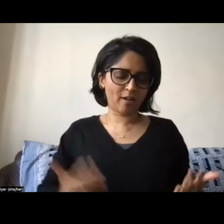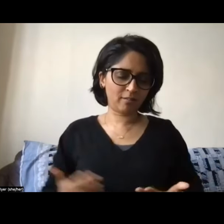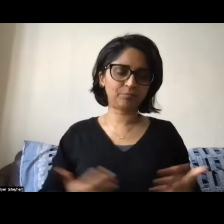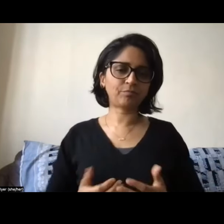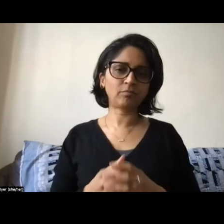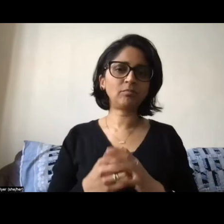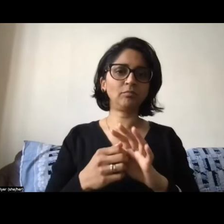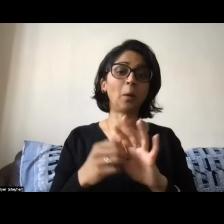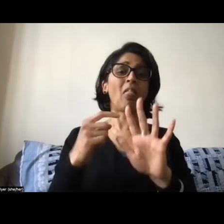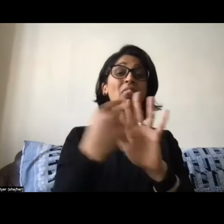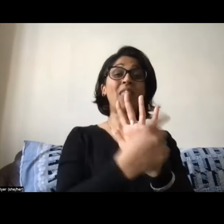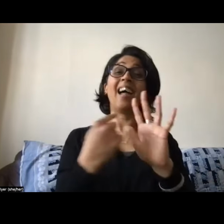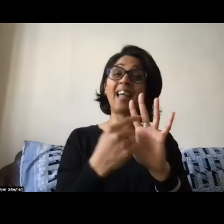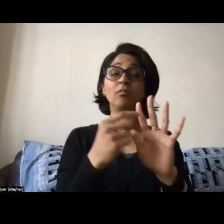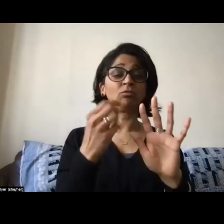Kolkata.